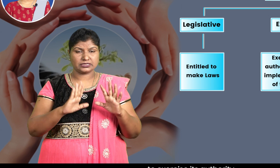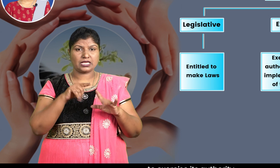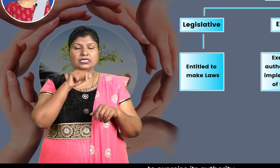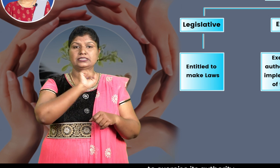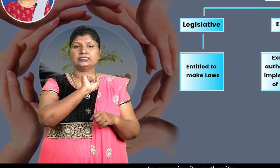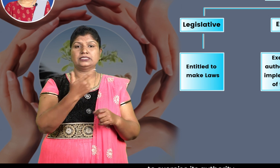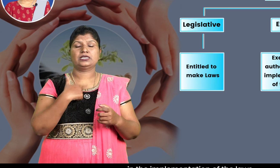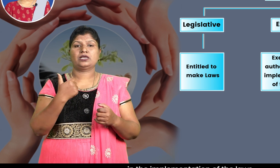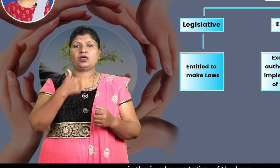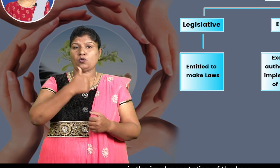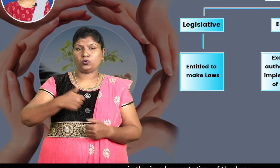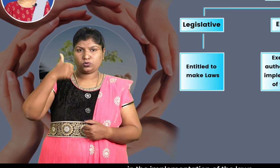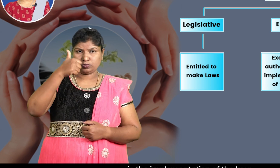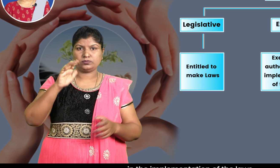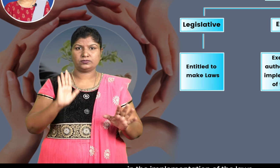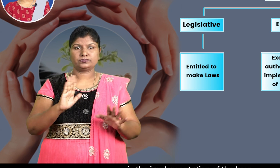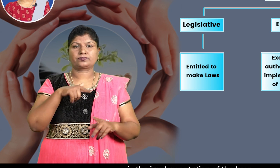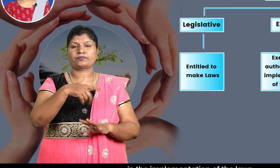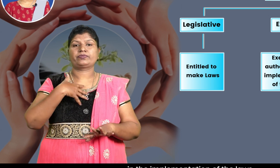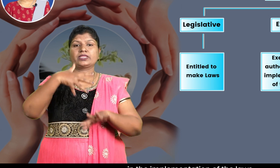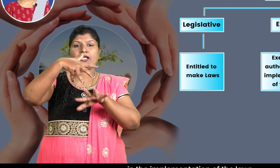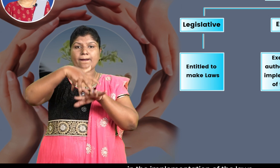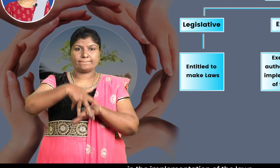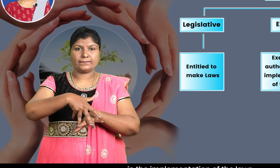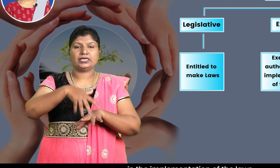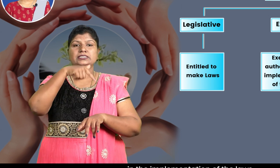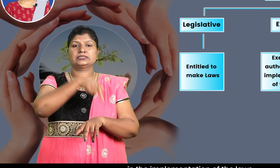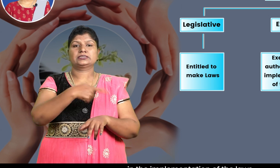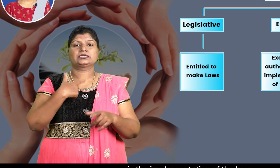authority in the implementation of the laws